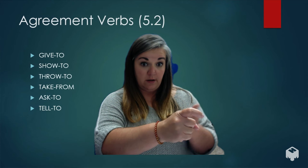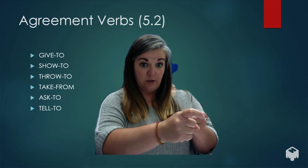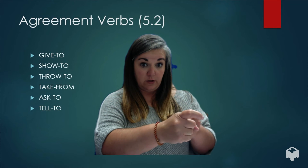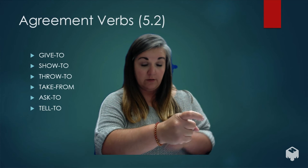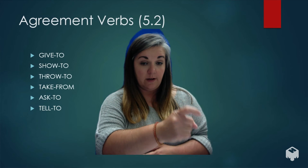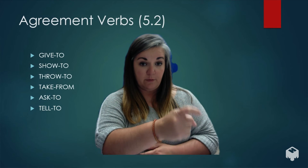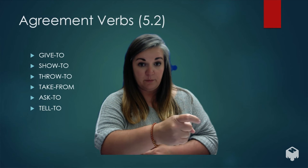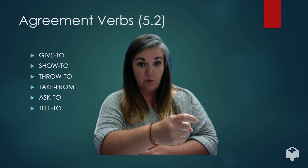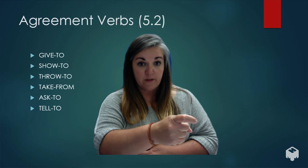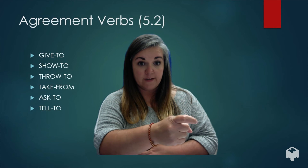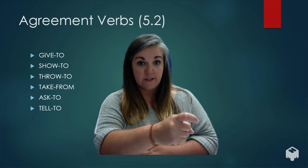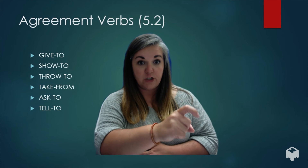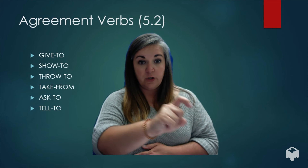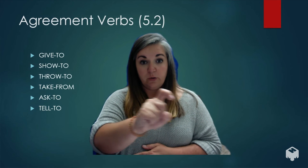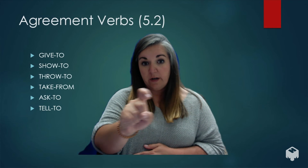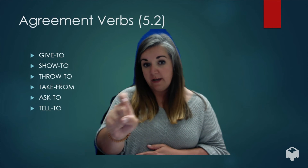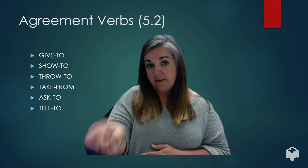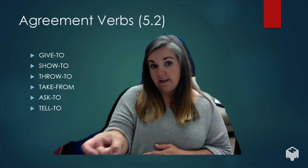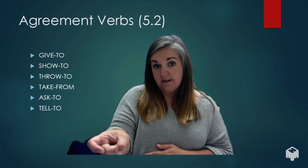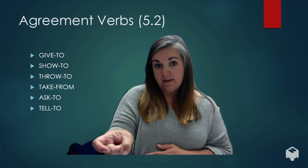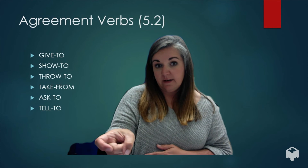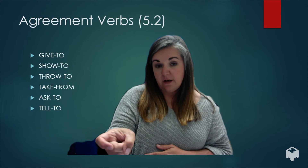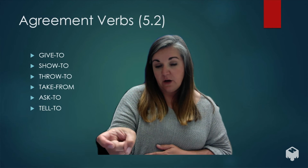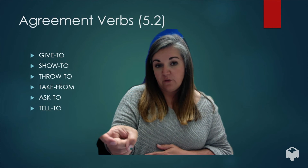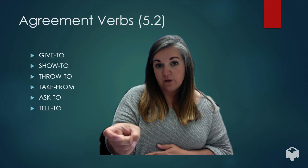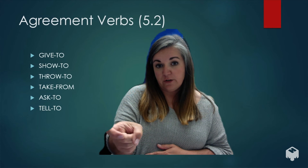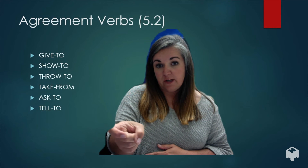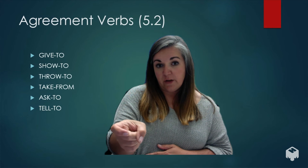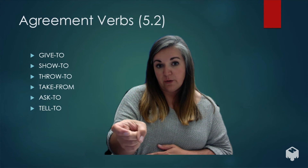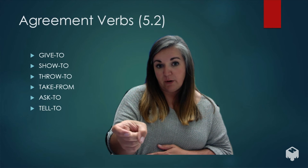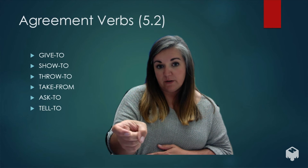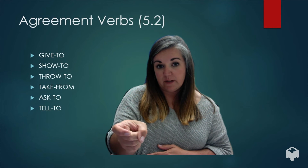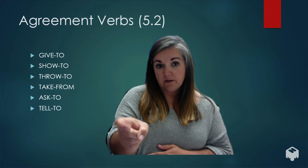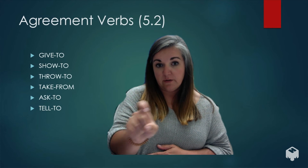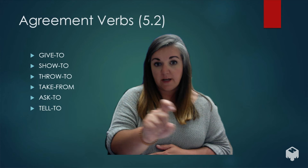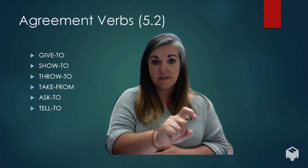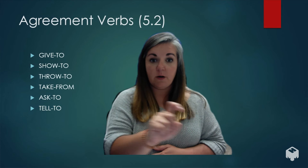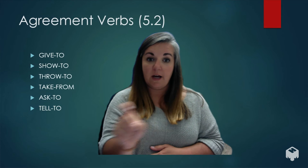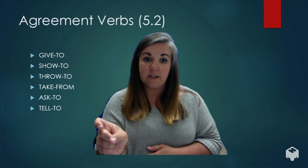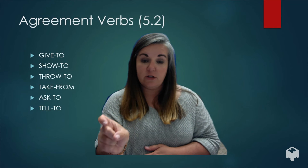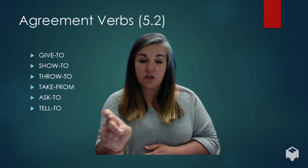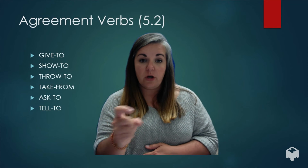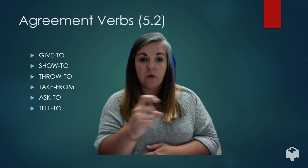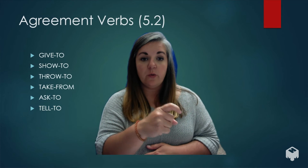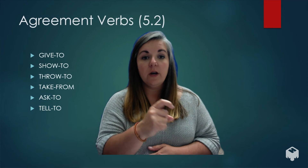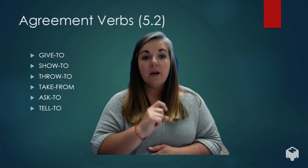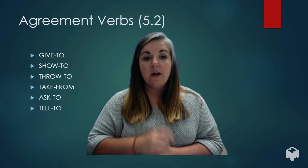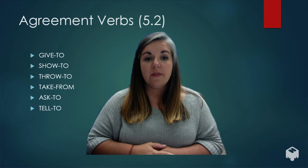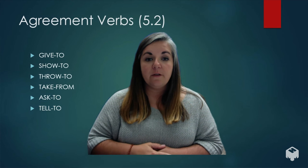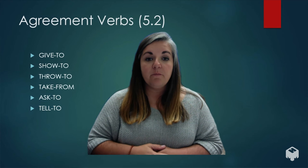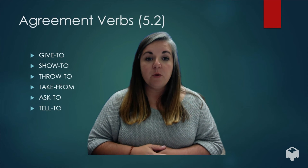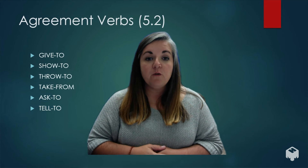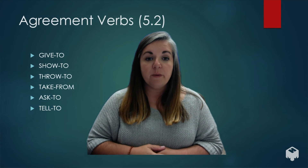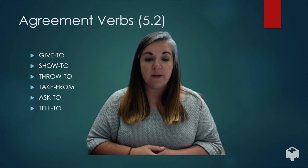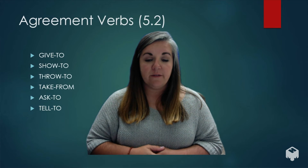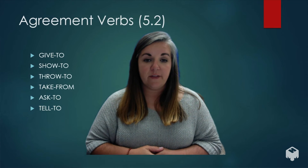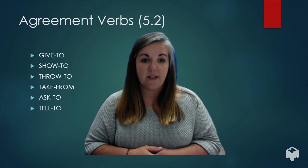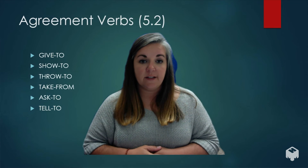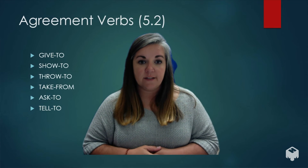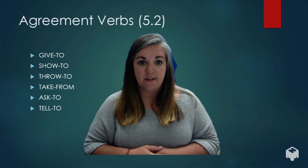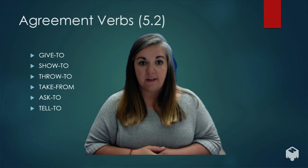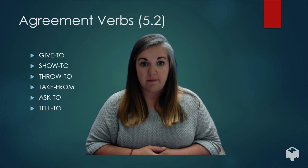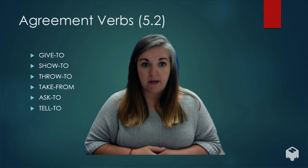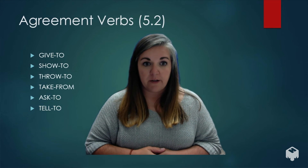say, I would point this at you and then over to the other person. Okay, so I can show the movement